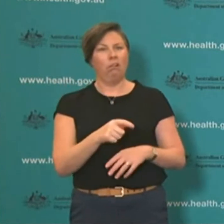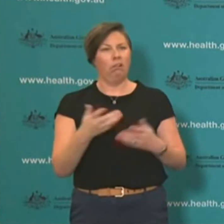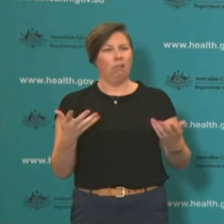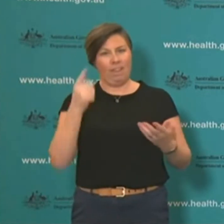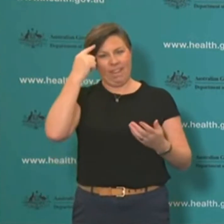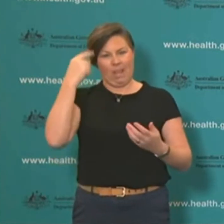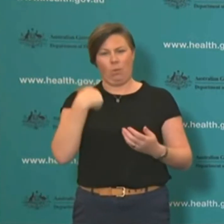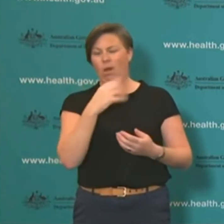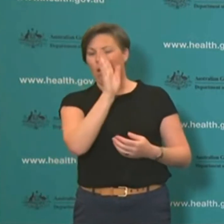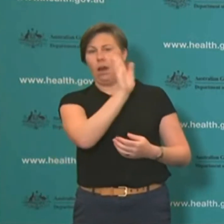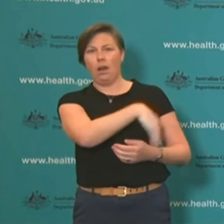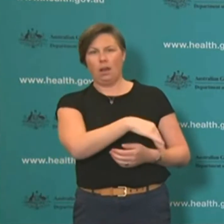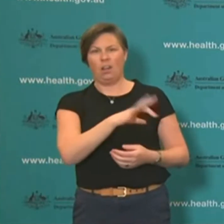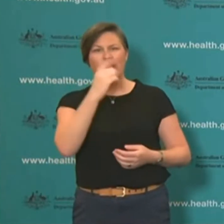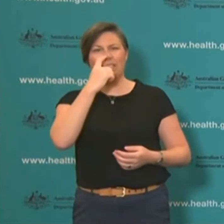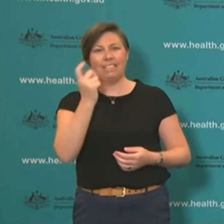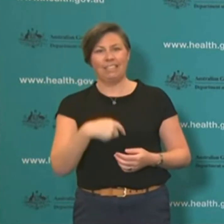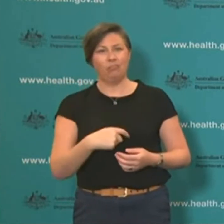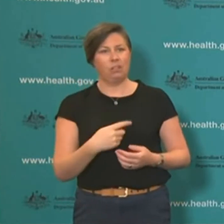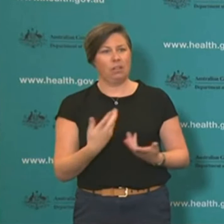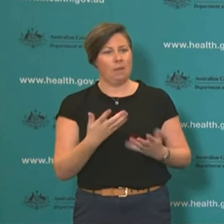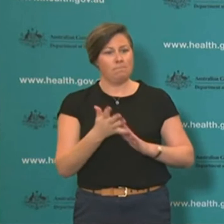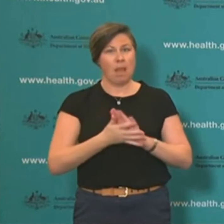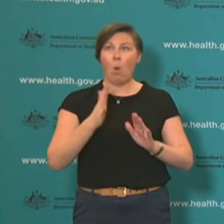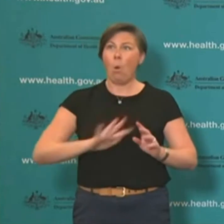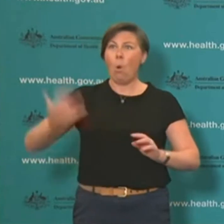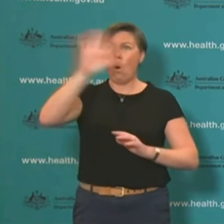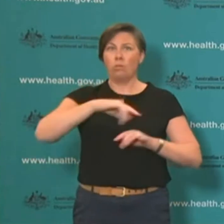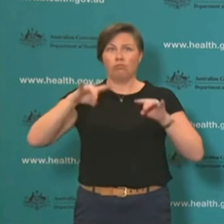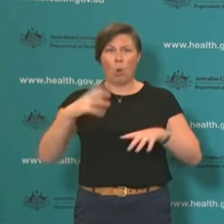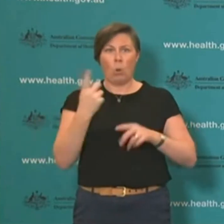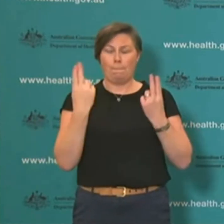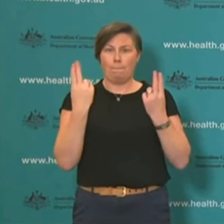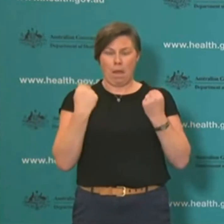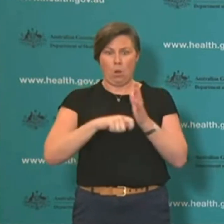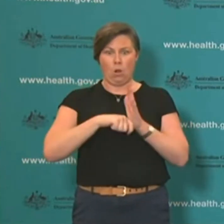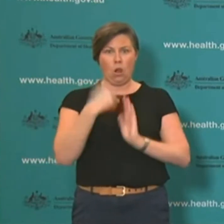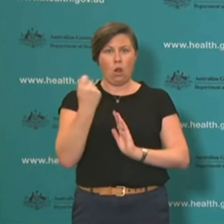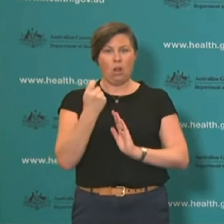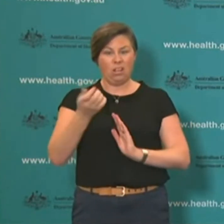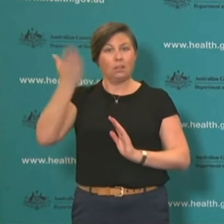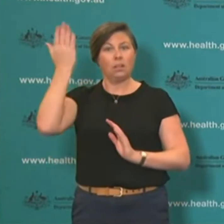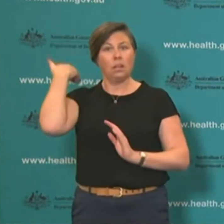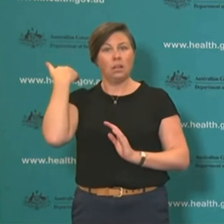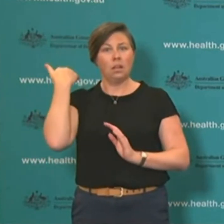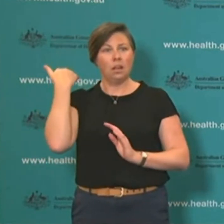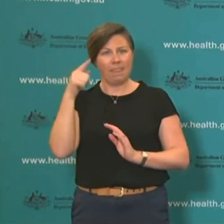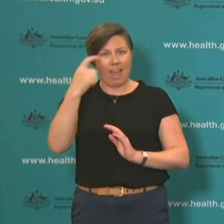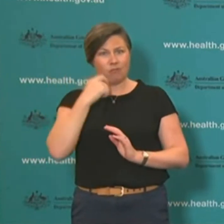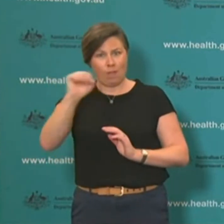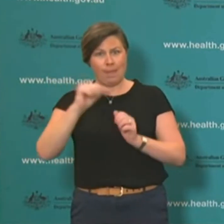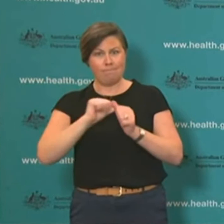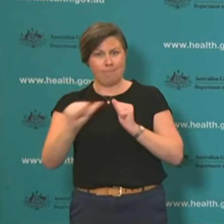down to prevent deaths amongst our most vulnerable. And now, similarly, to Australians who are